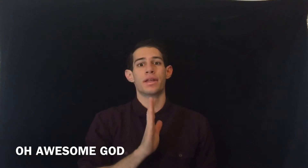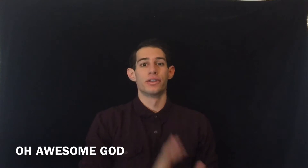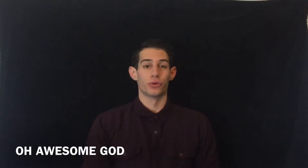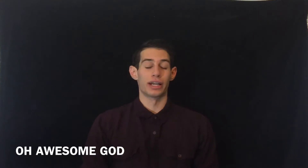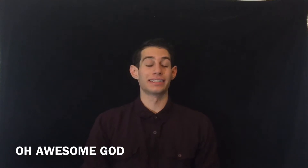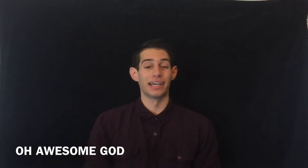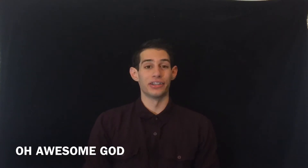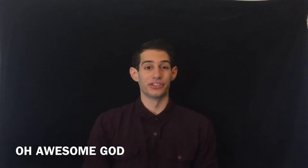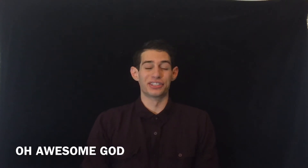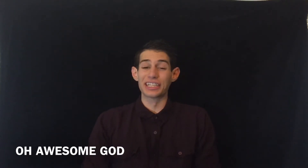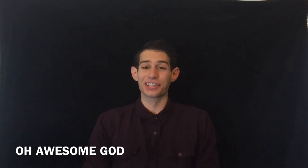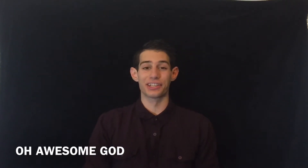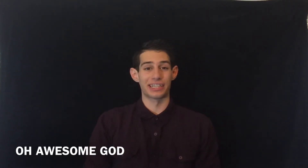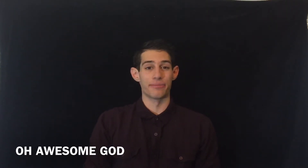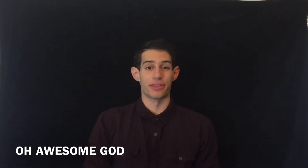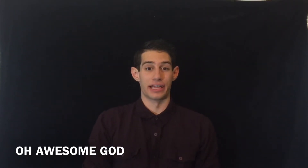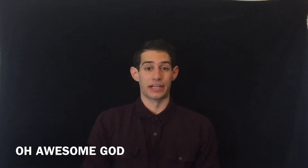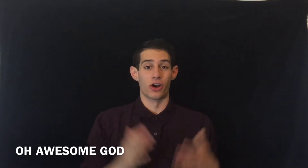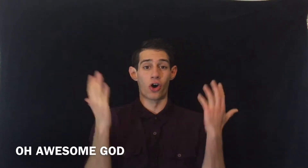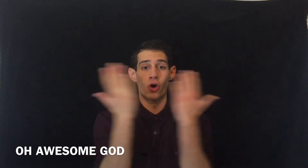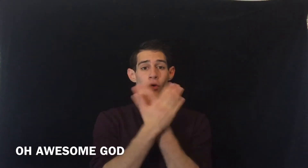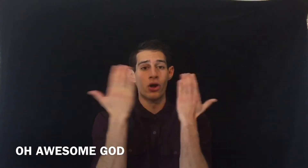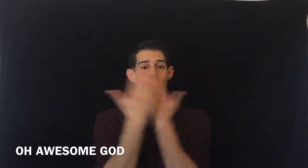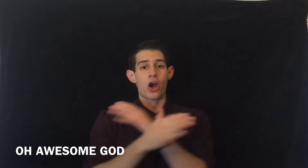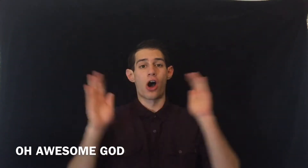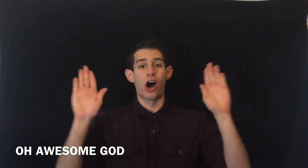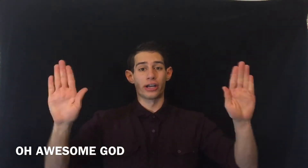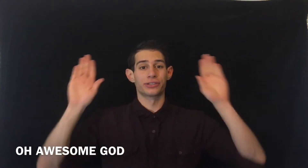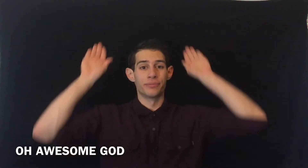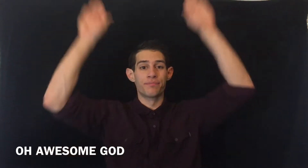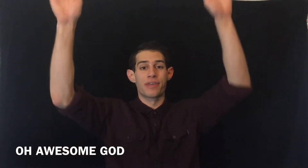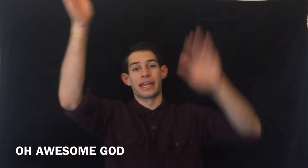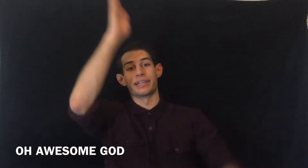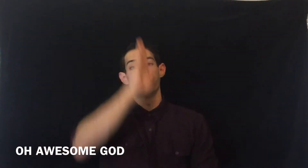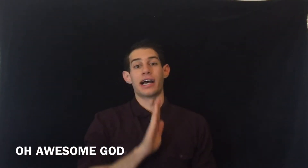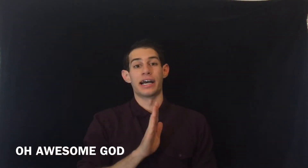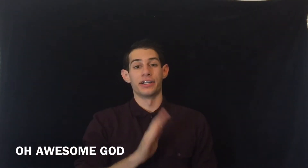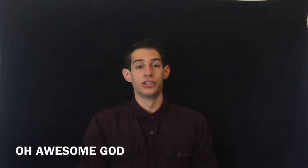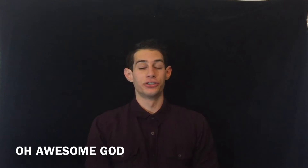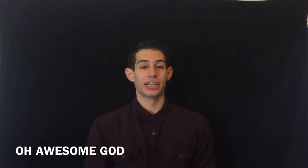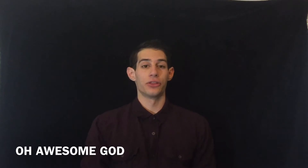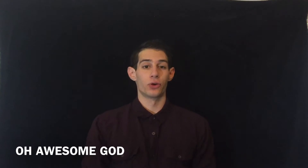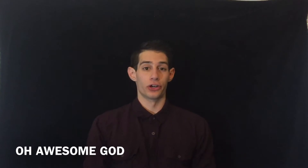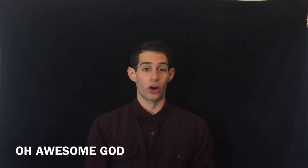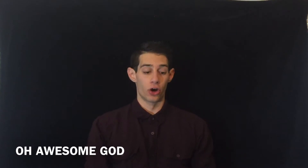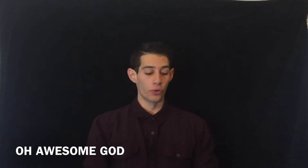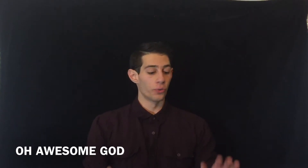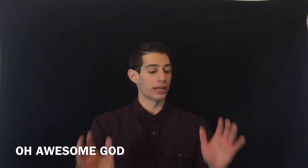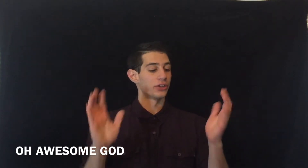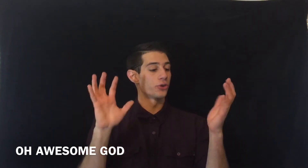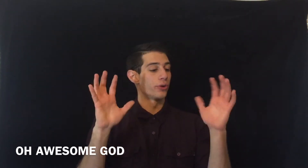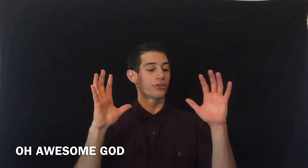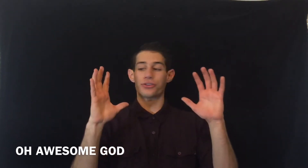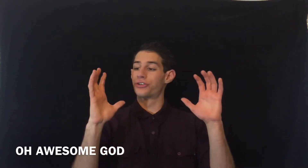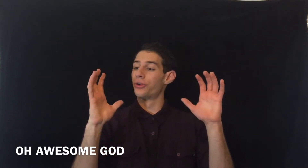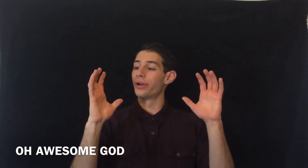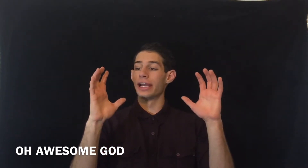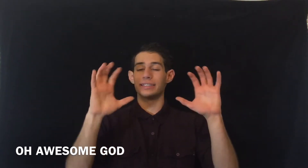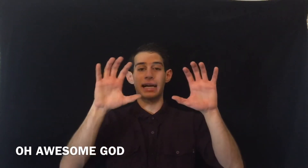So what I signed there is essentially the same thing. Oh, awesome, and God. To sign the word O, we're going to do it with two hands, kind